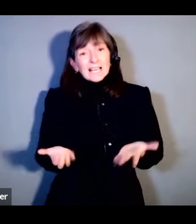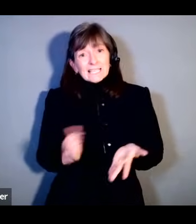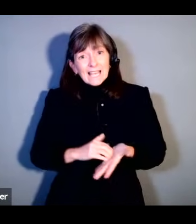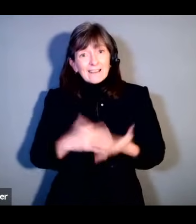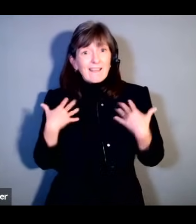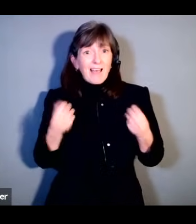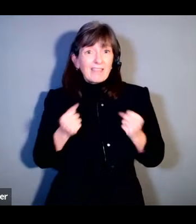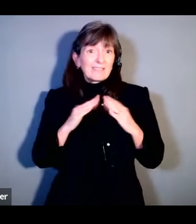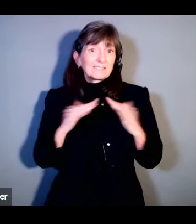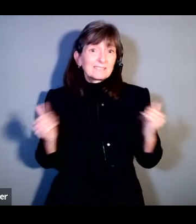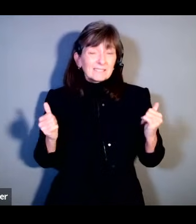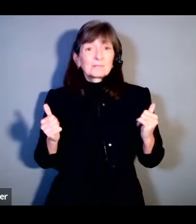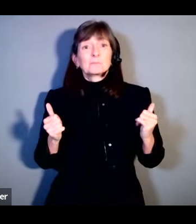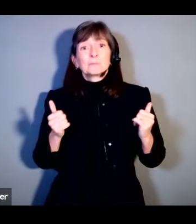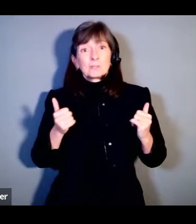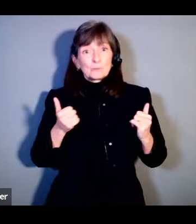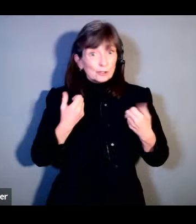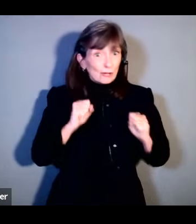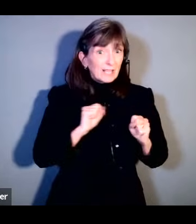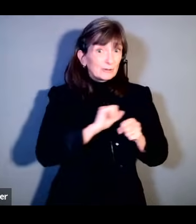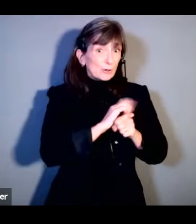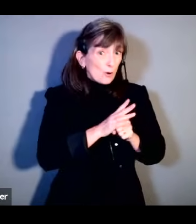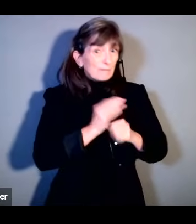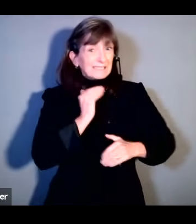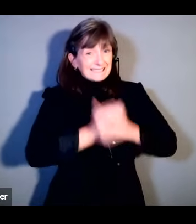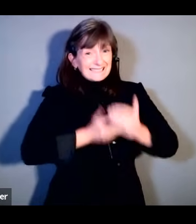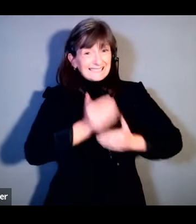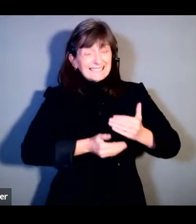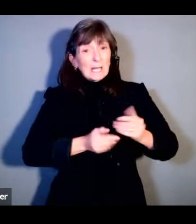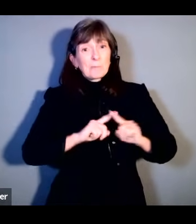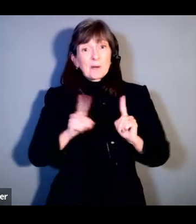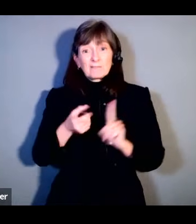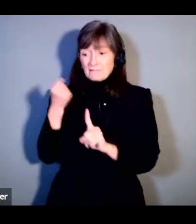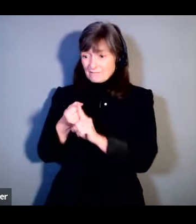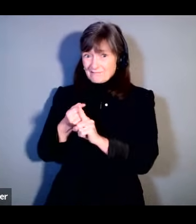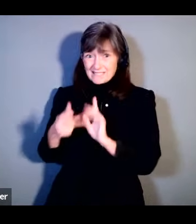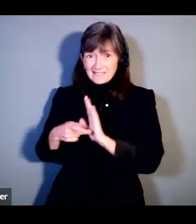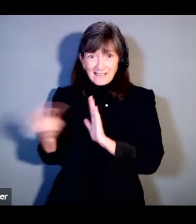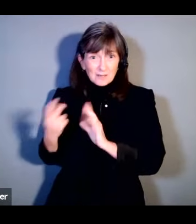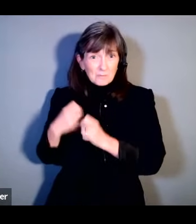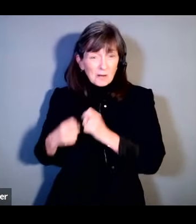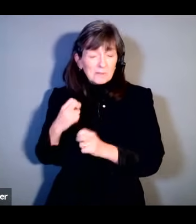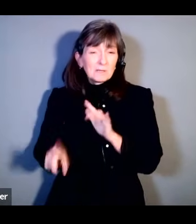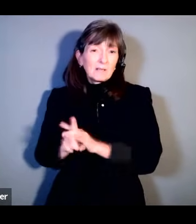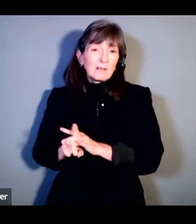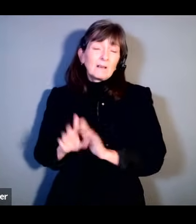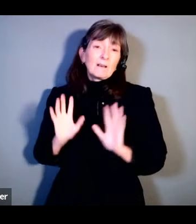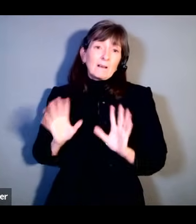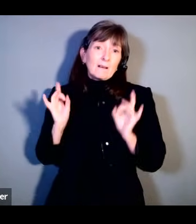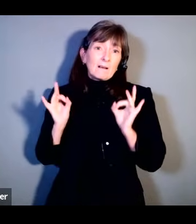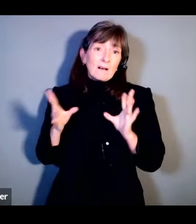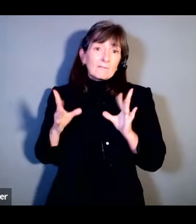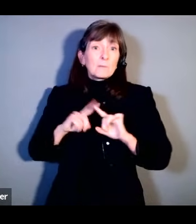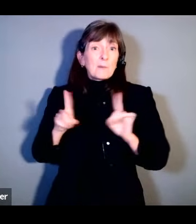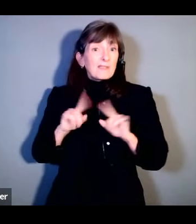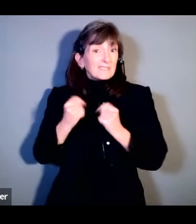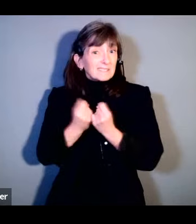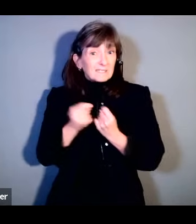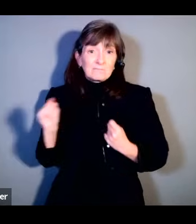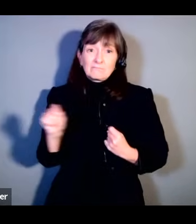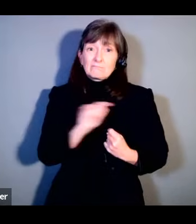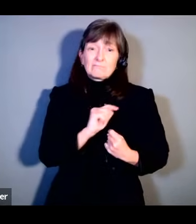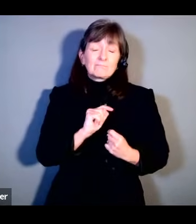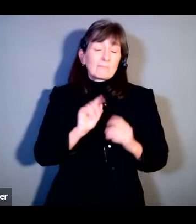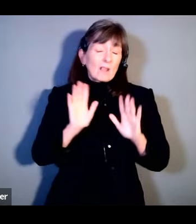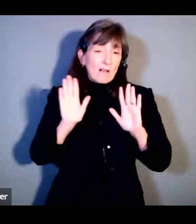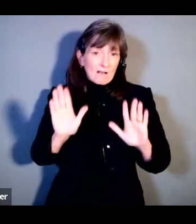curveball while we are still in the midst of a COVID pandemic, but these teams are phenomenal and they really are going above and beyond to